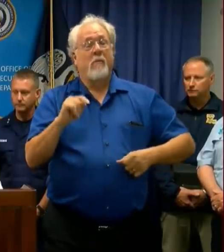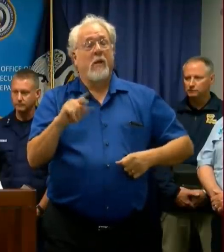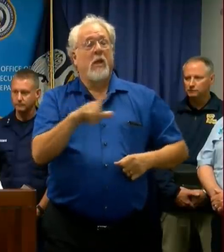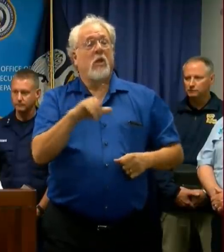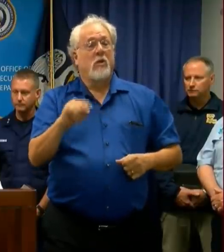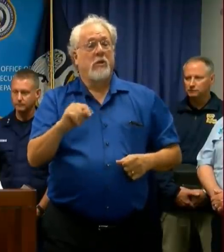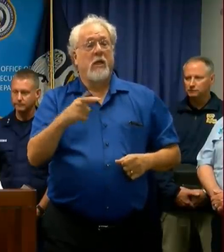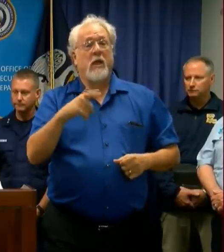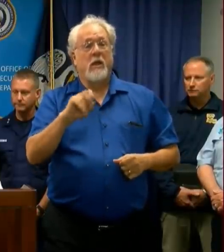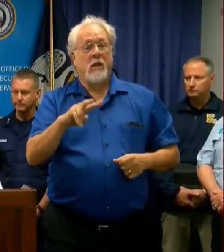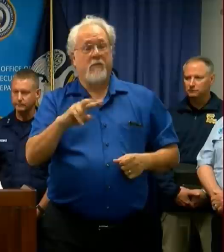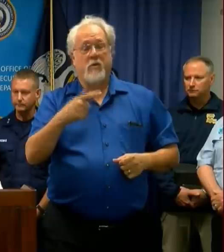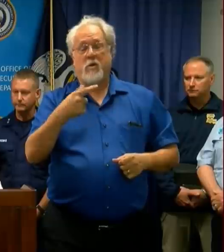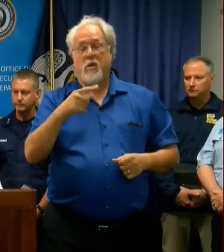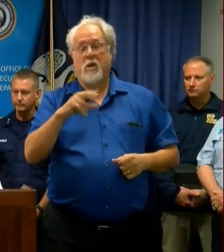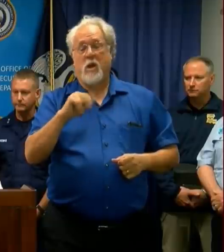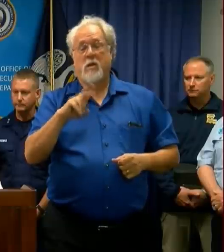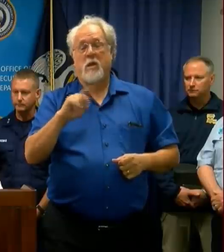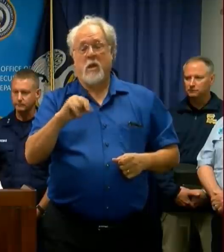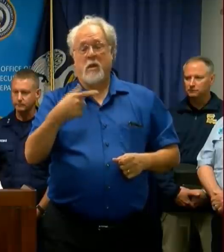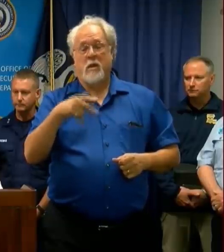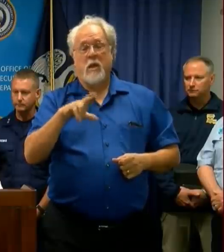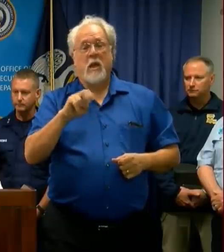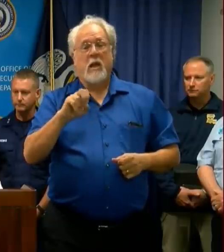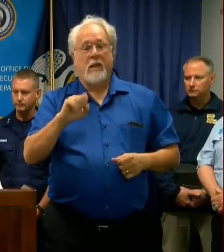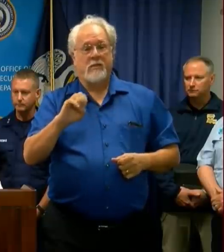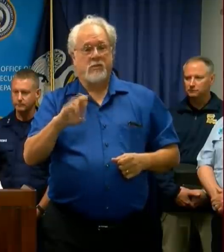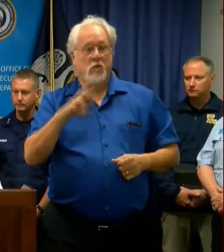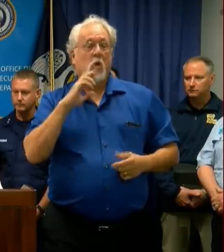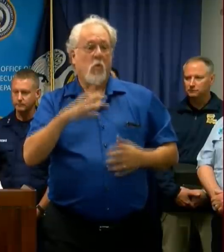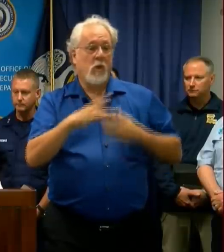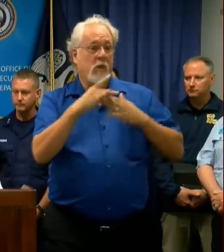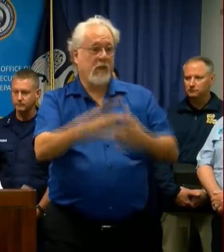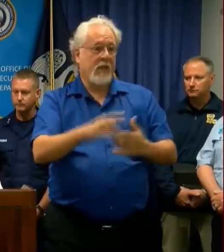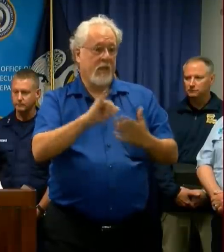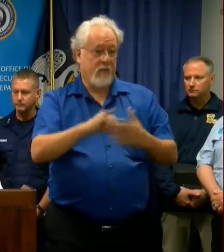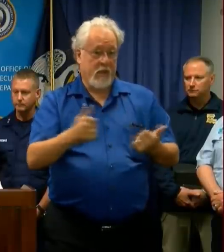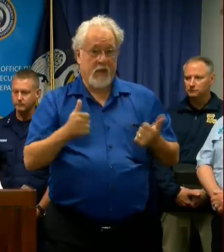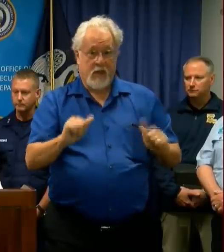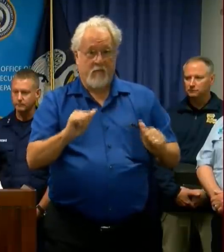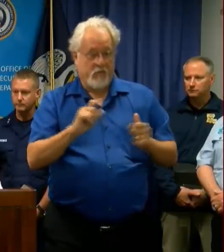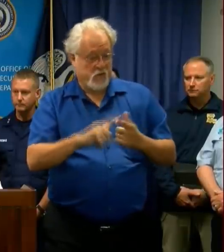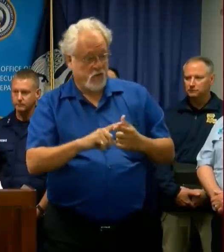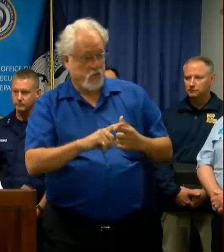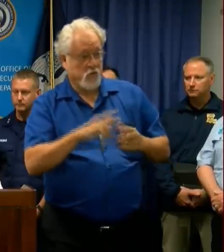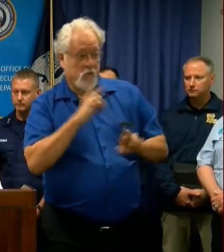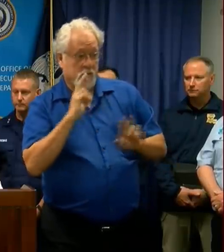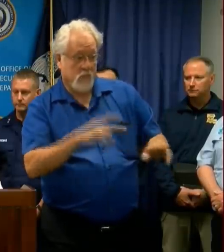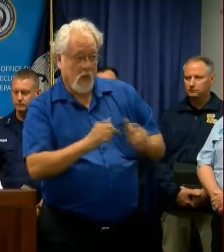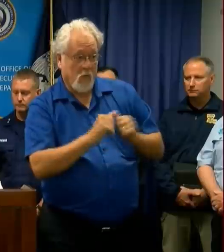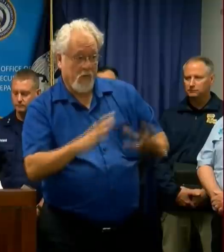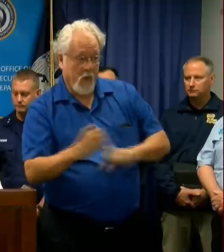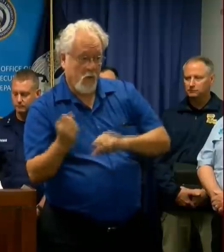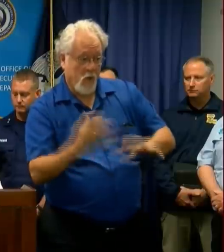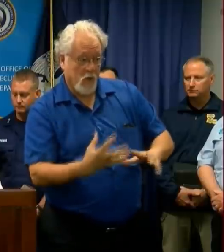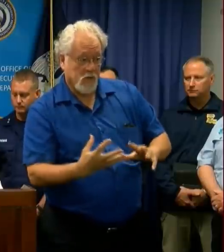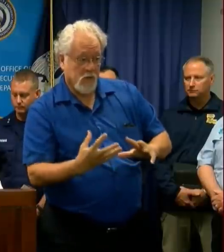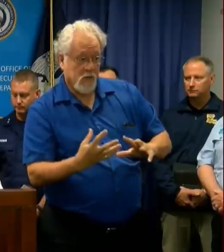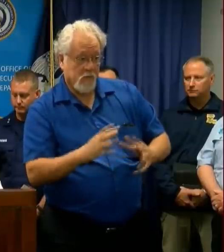Lieutenant Governor Nungesser will be heading up those efforts to try to make sure that we are responsive without